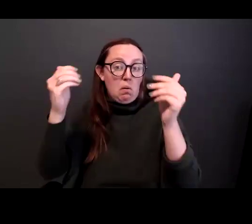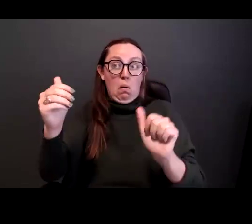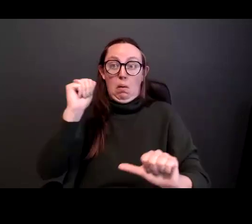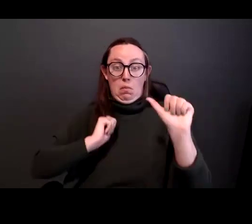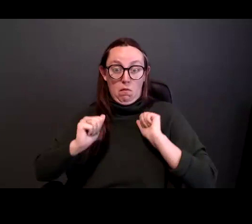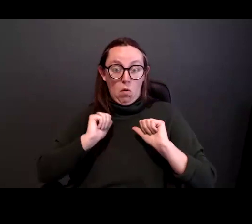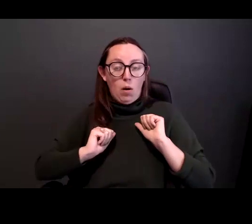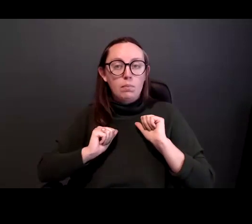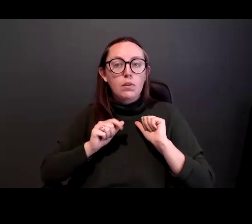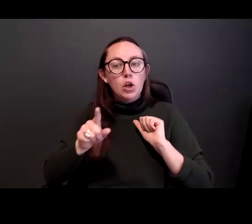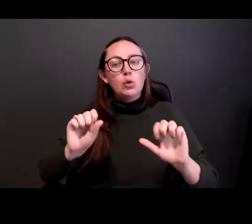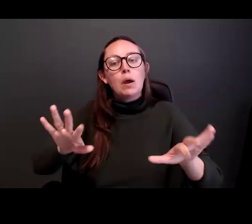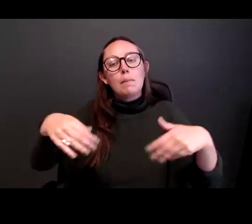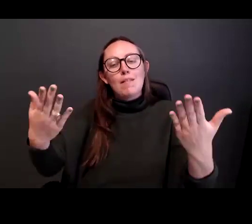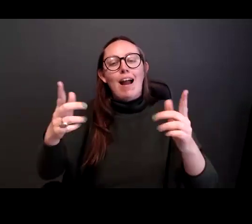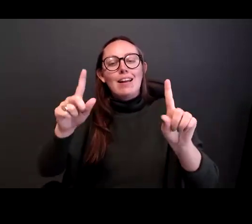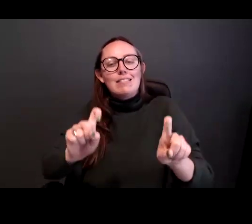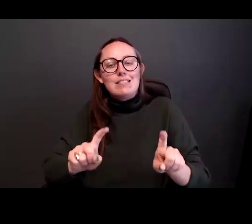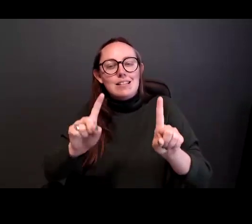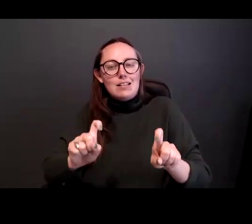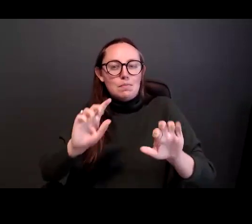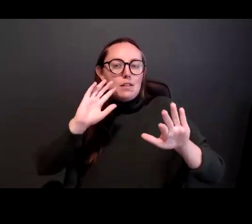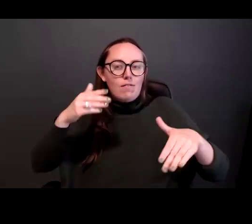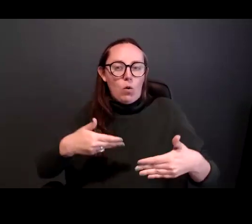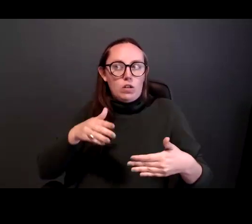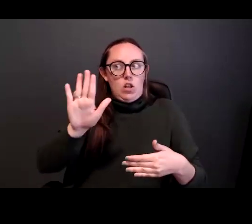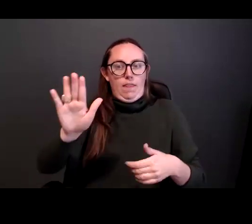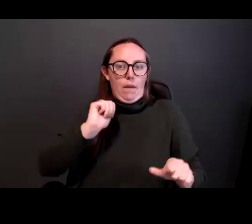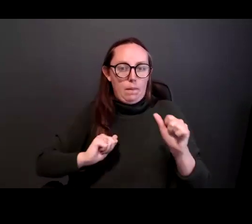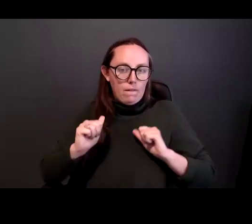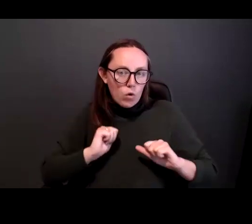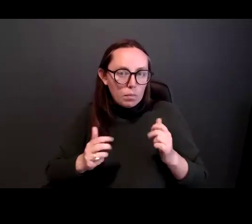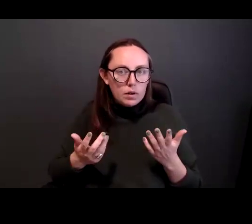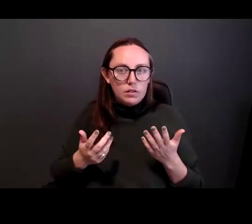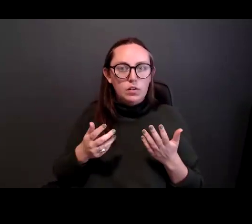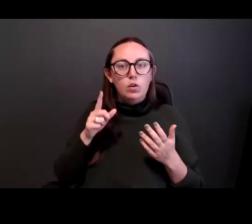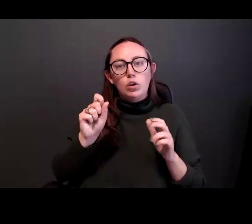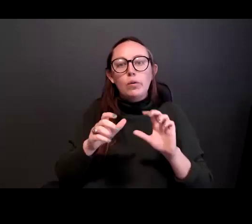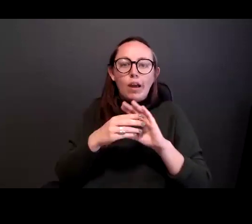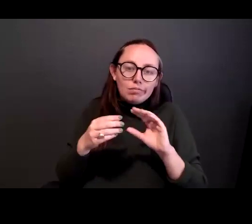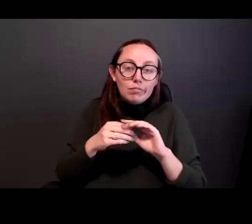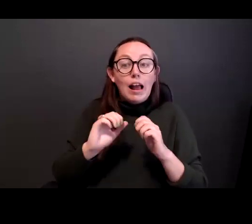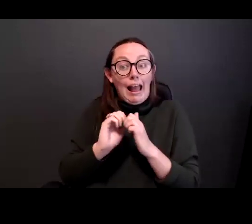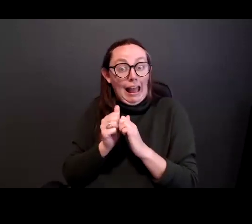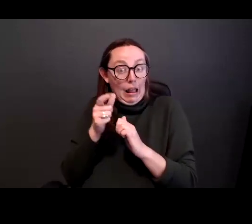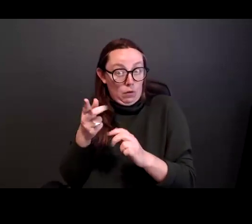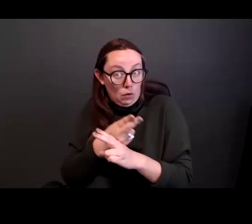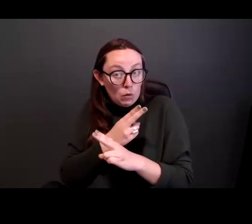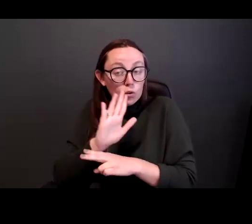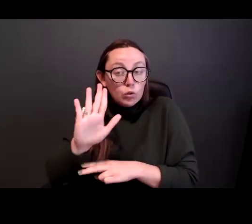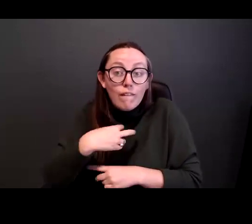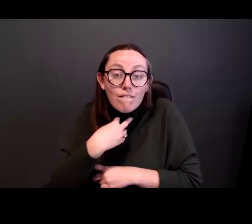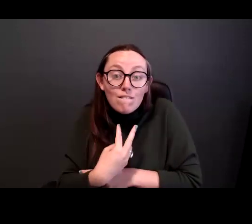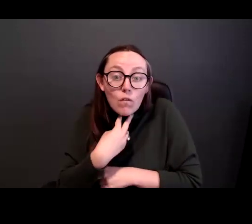them those parameters I mentioned in terms of how they use their voice and how they use their body in the performance of the monologue. And that adds